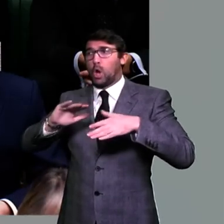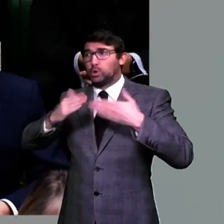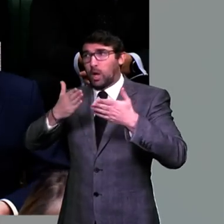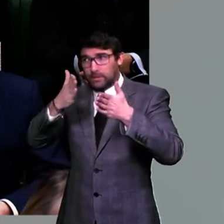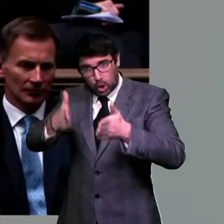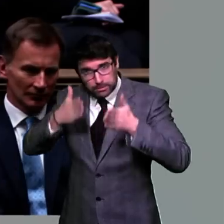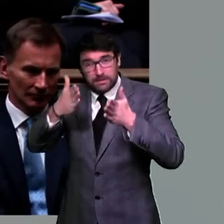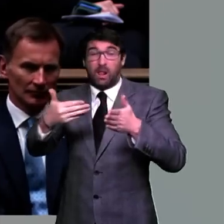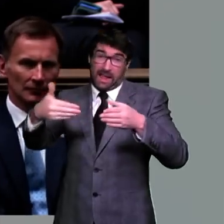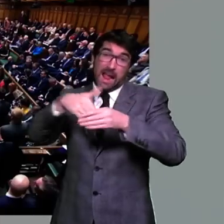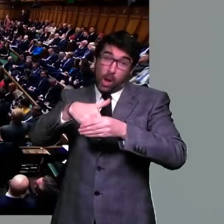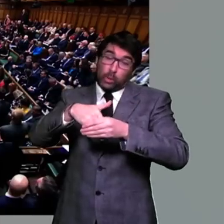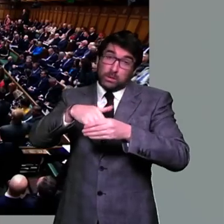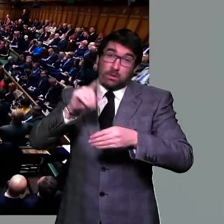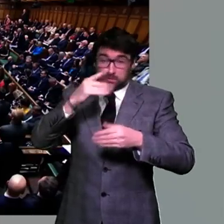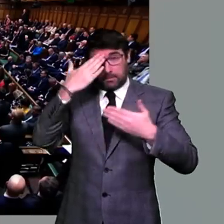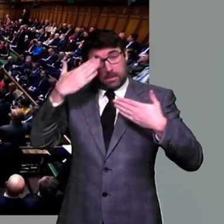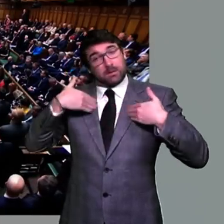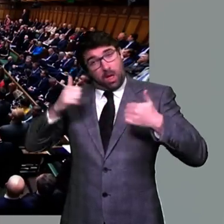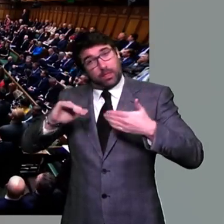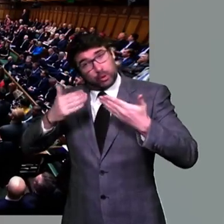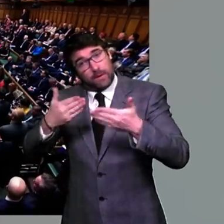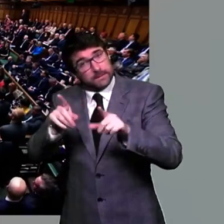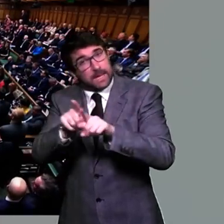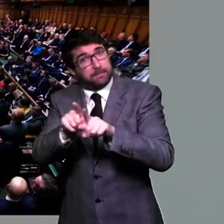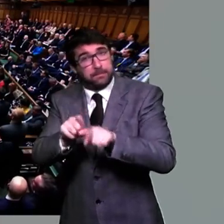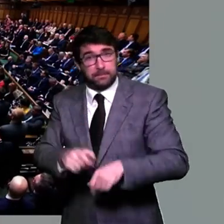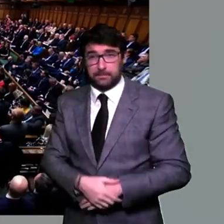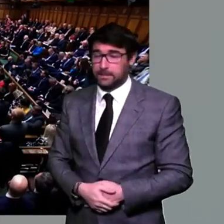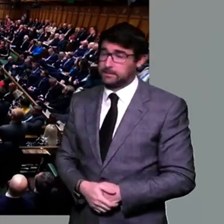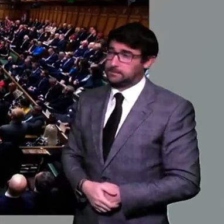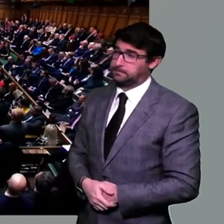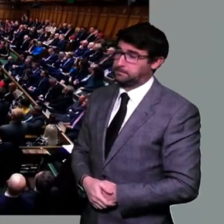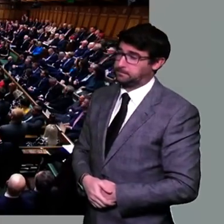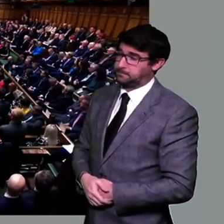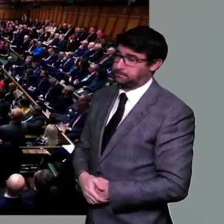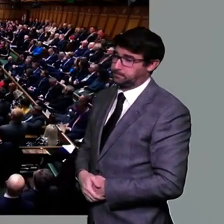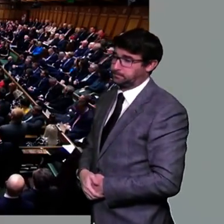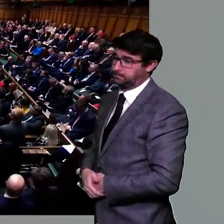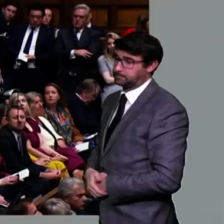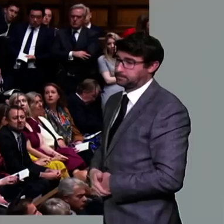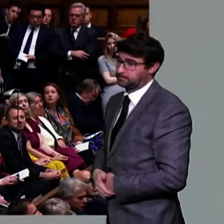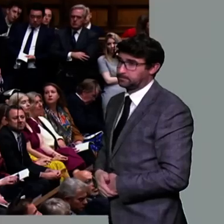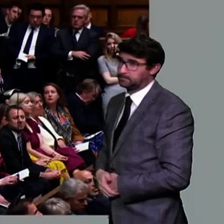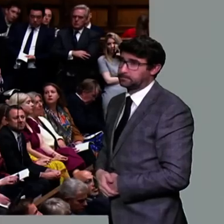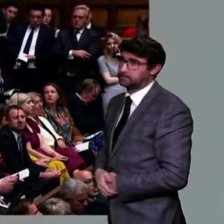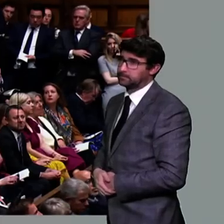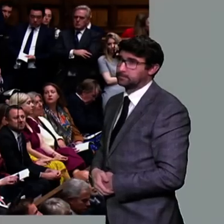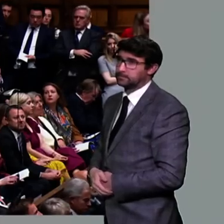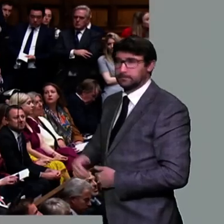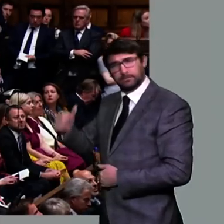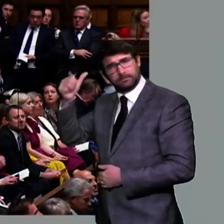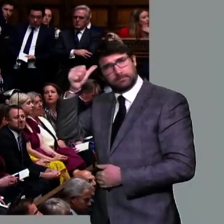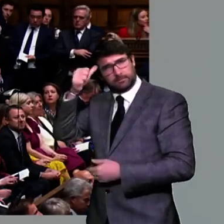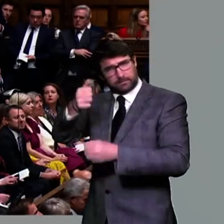health services. Waitley. Thank you, Mr. Speaker. The government is facing tough choices, but people living